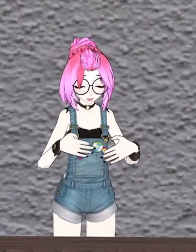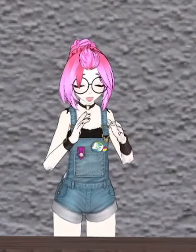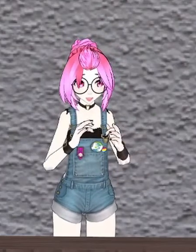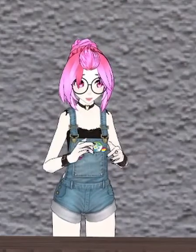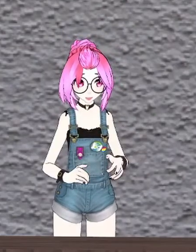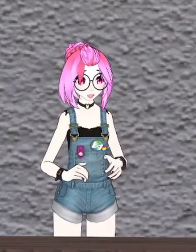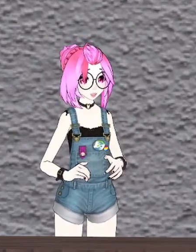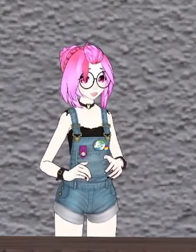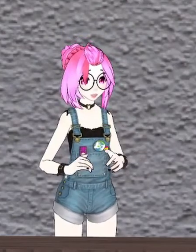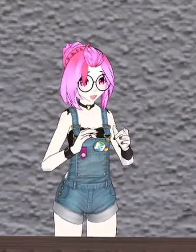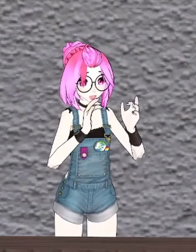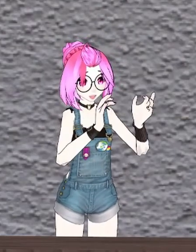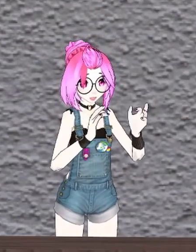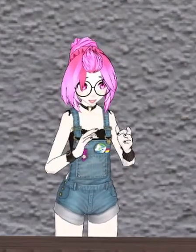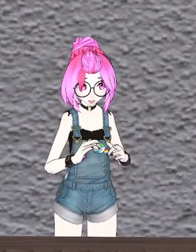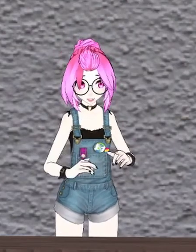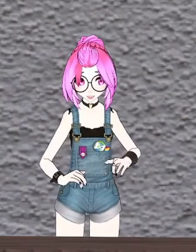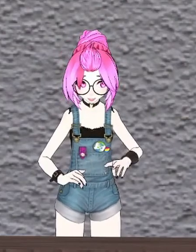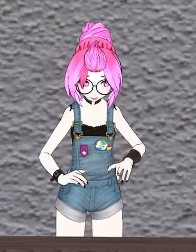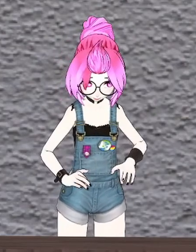on your own chest, not on their chest.